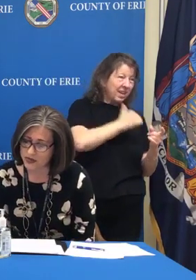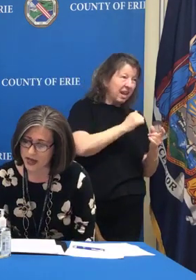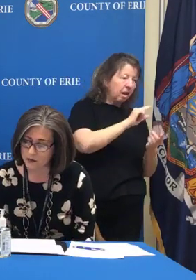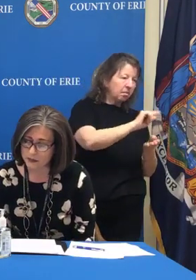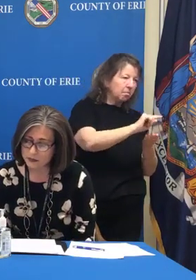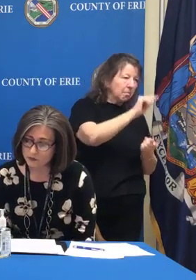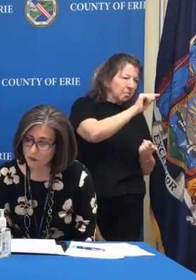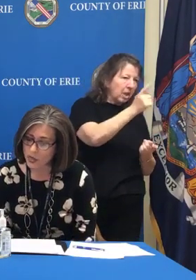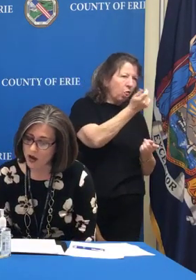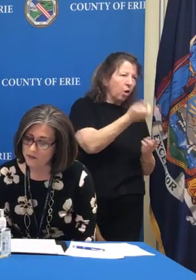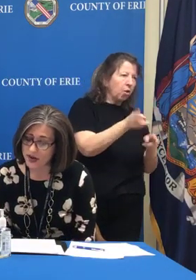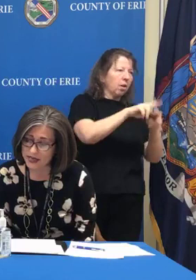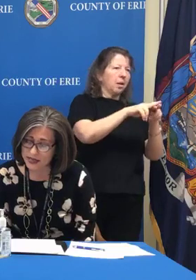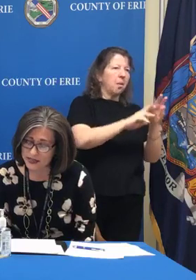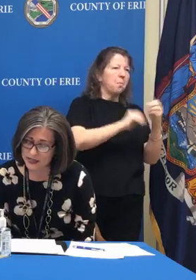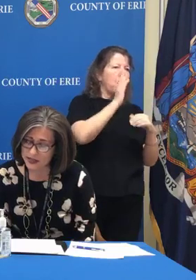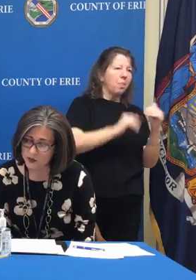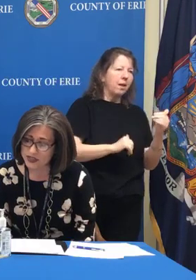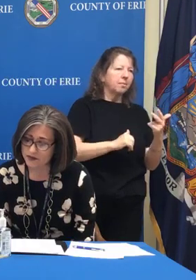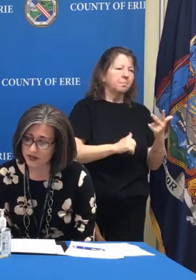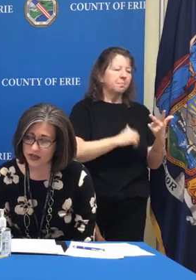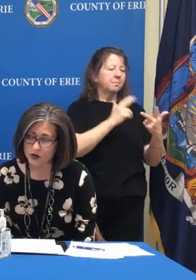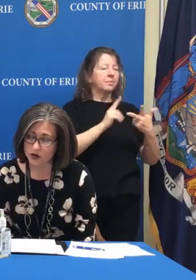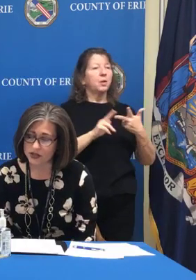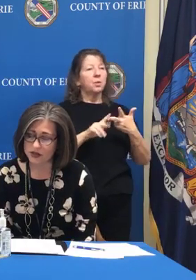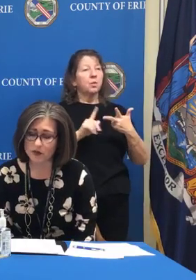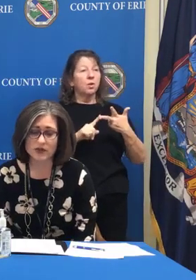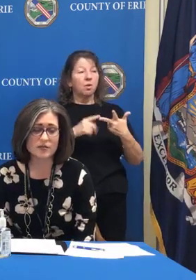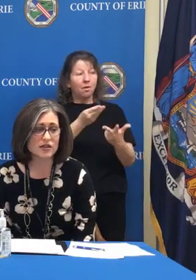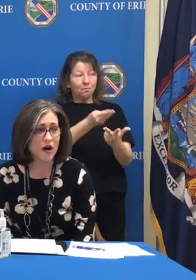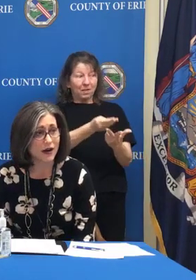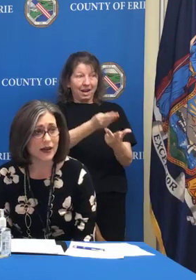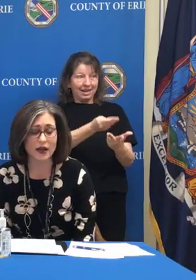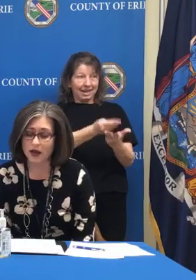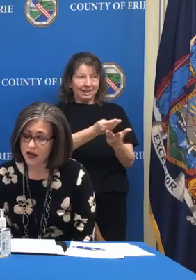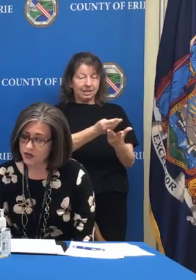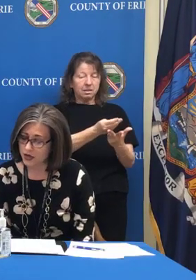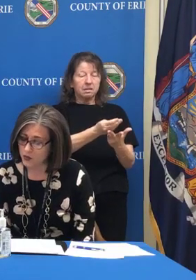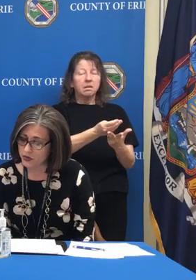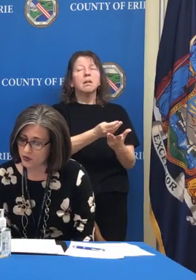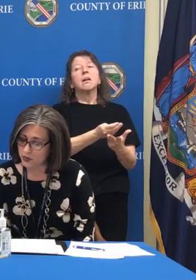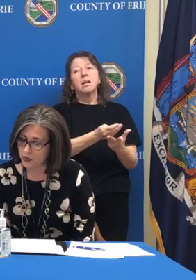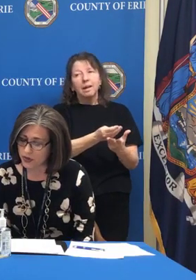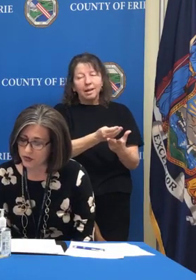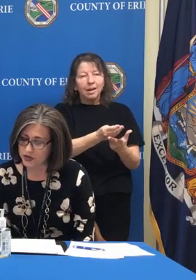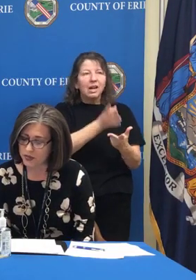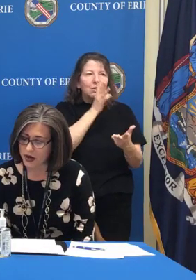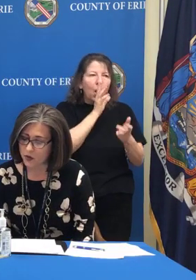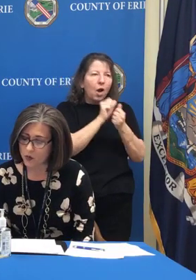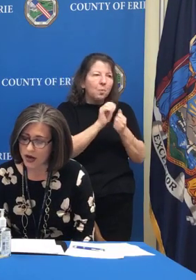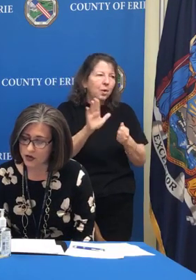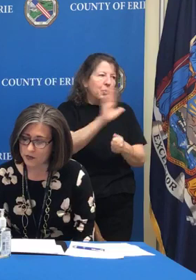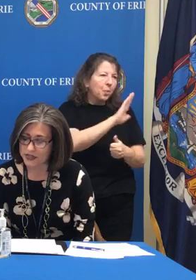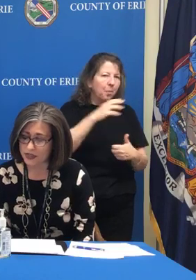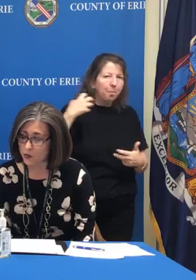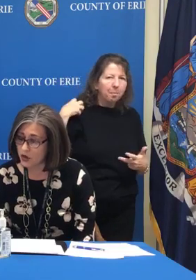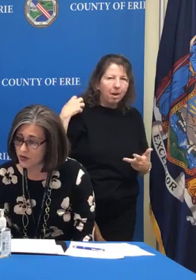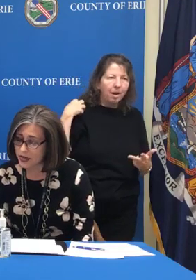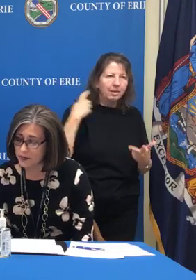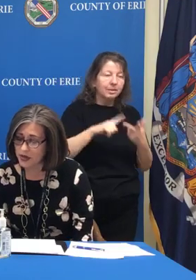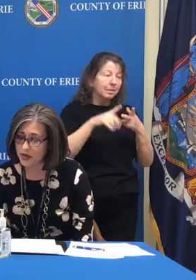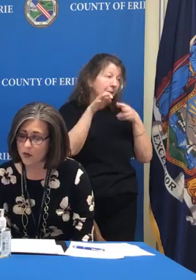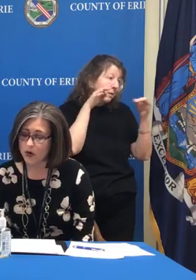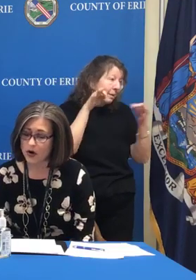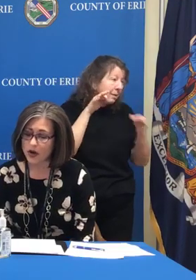talking with them. Finances, we definitely encourage everyone to be talking with your employers about why you're missing